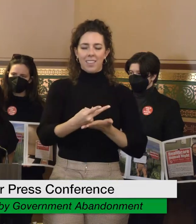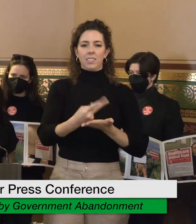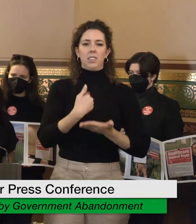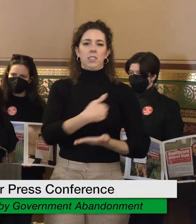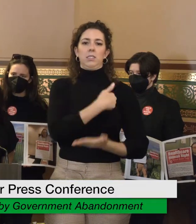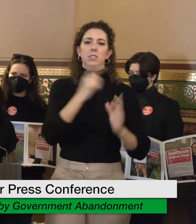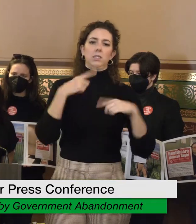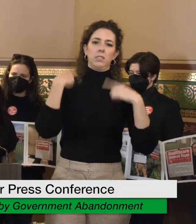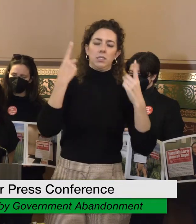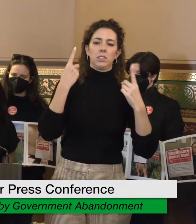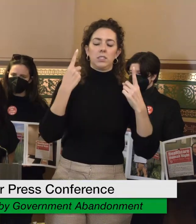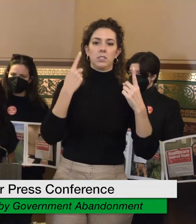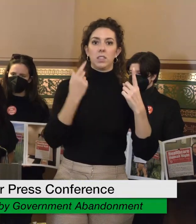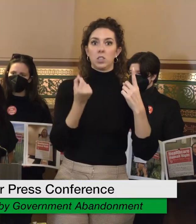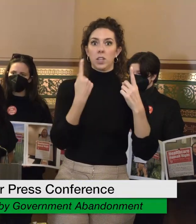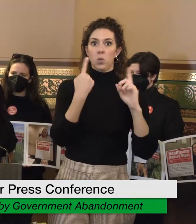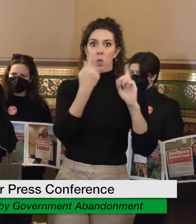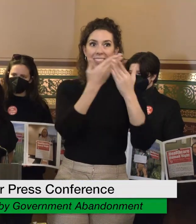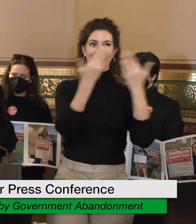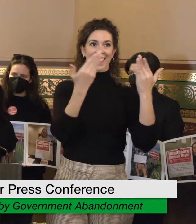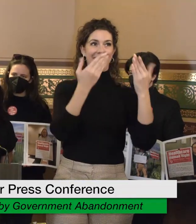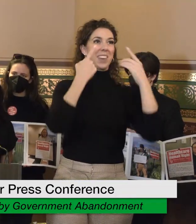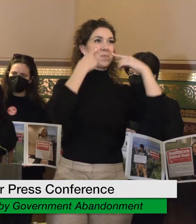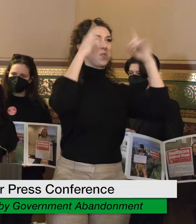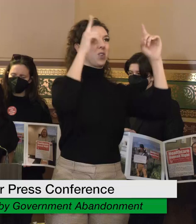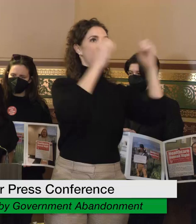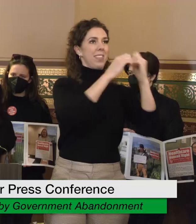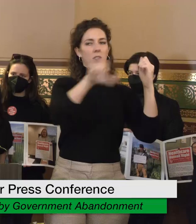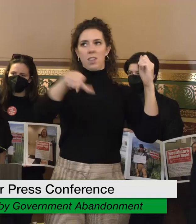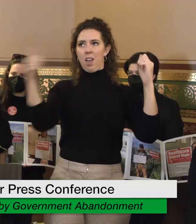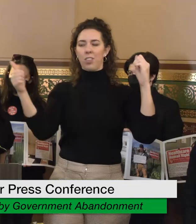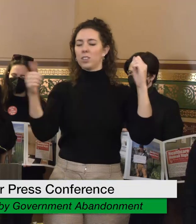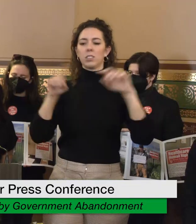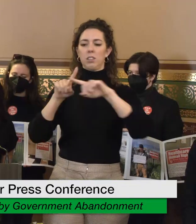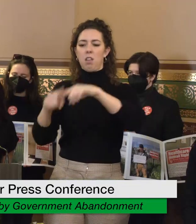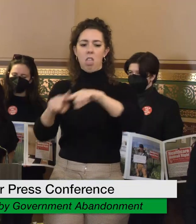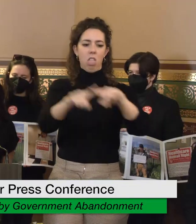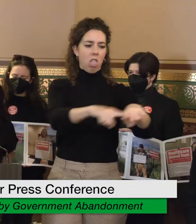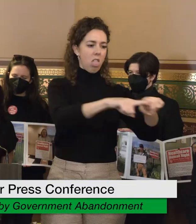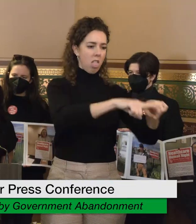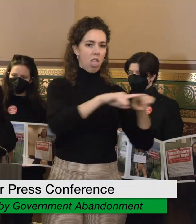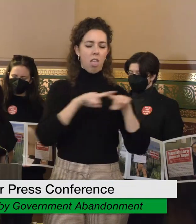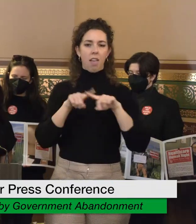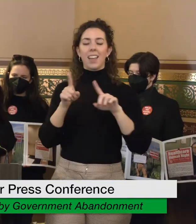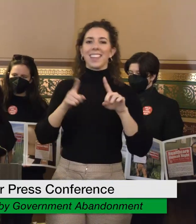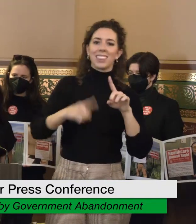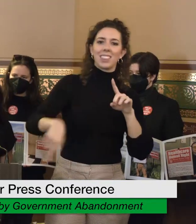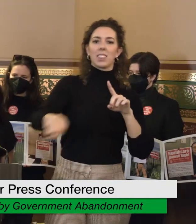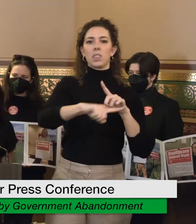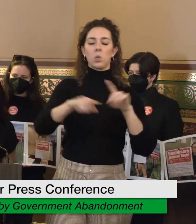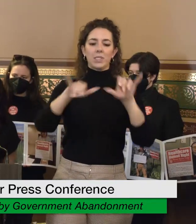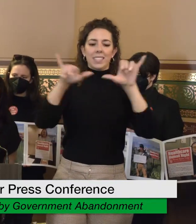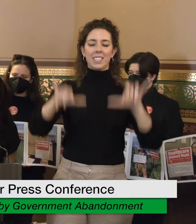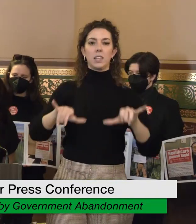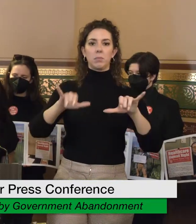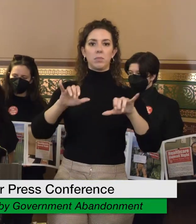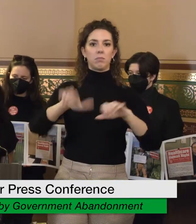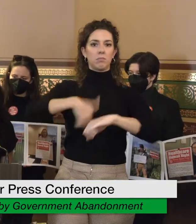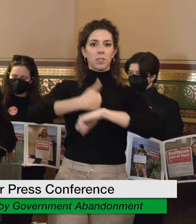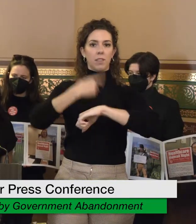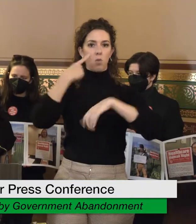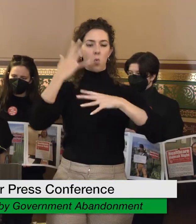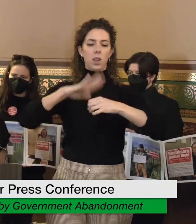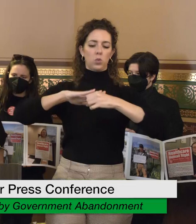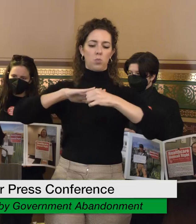realize. One cannot work unless they all work. These systems are made to keep people down, and on that level, they are working